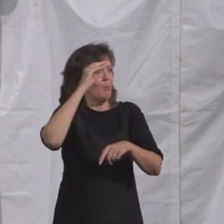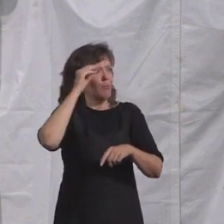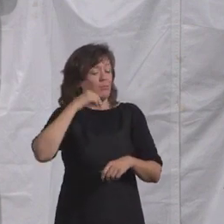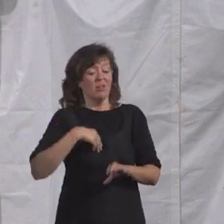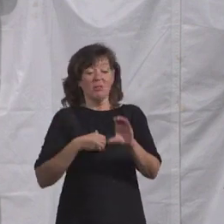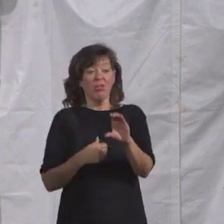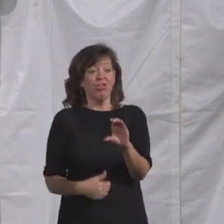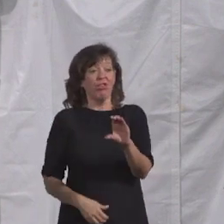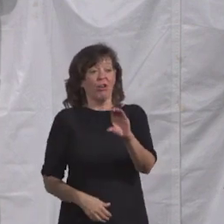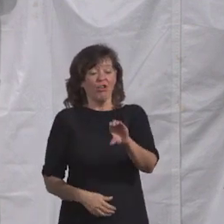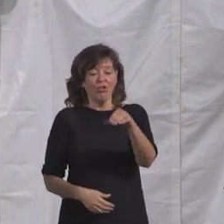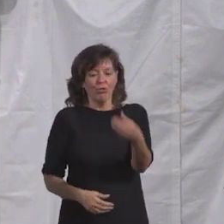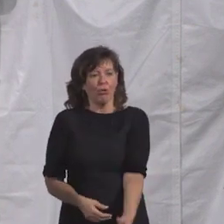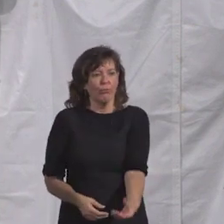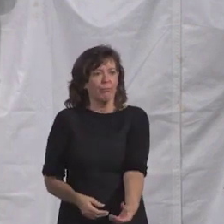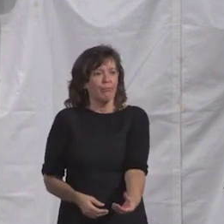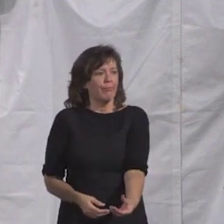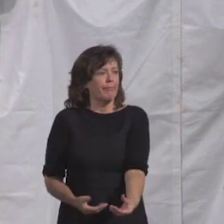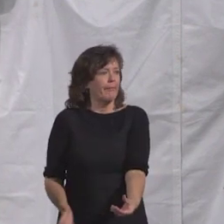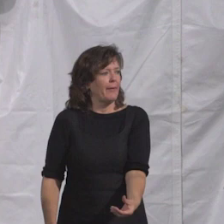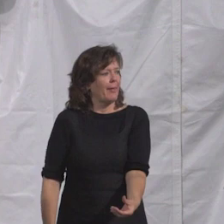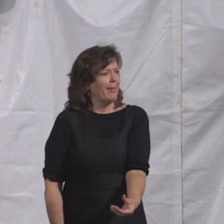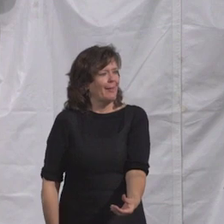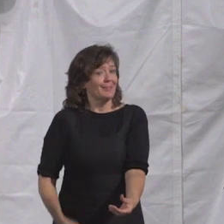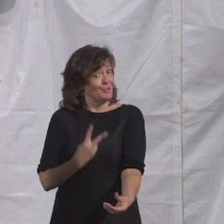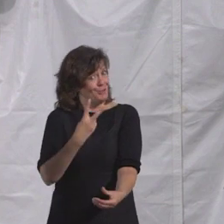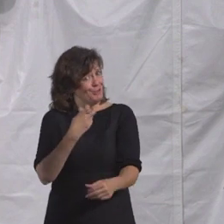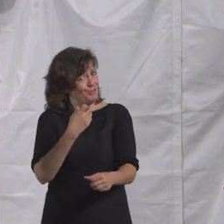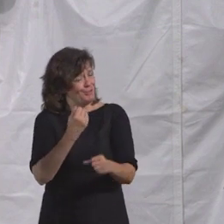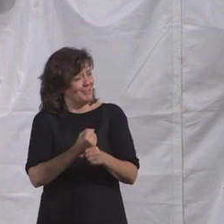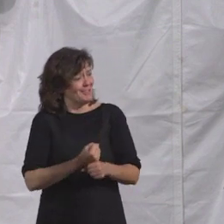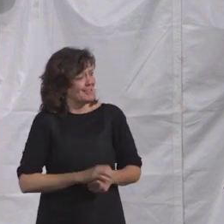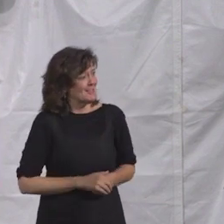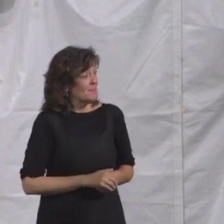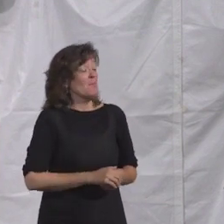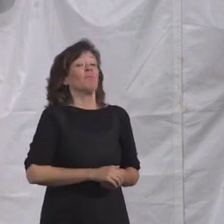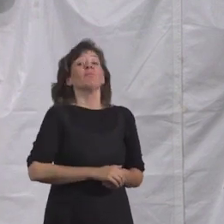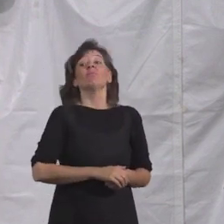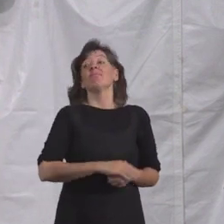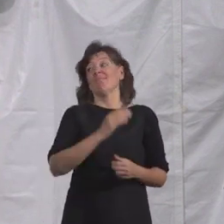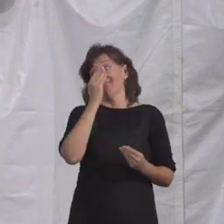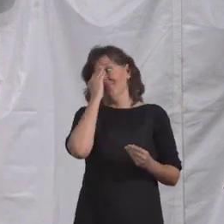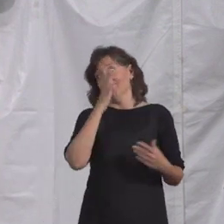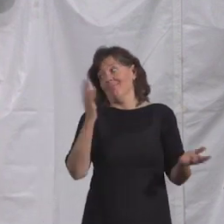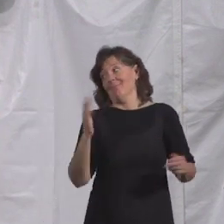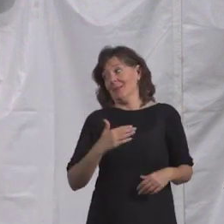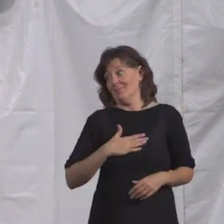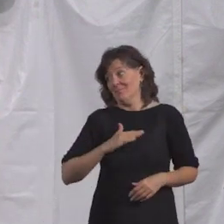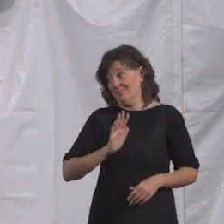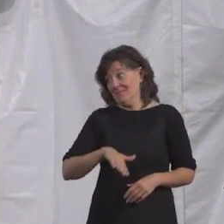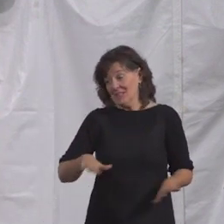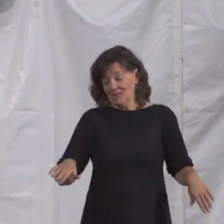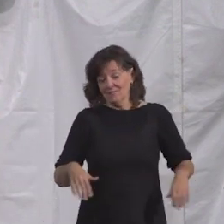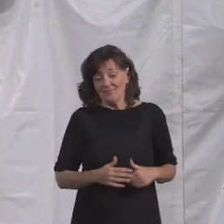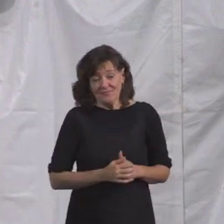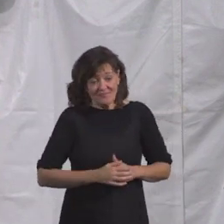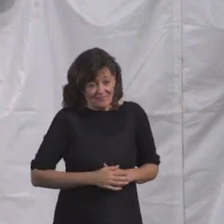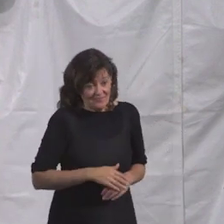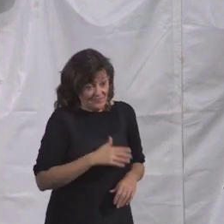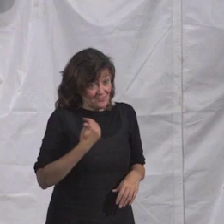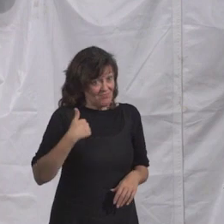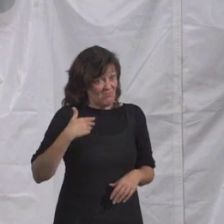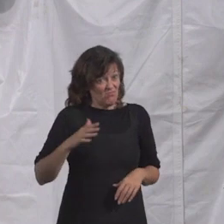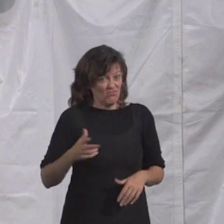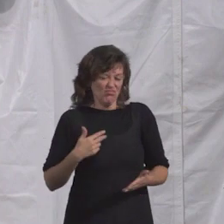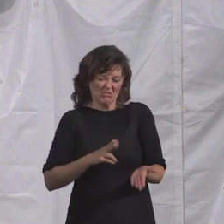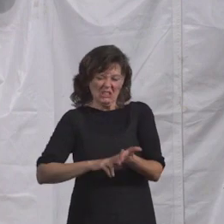went thunk. And now I have to say, when I take my children to play T-ball, right, we sign them up, and the coaches and the other adult people were like, okay,